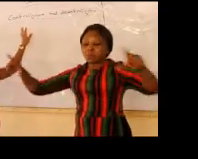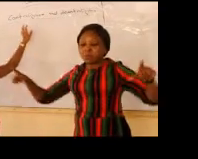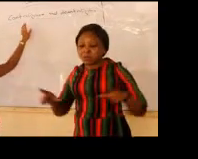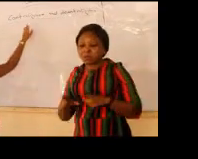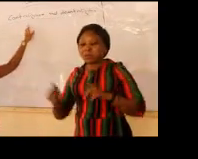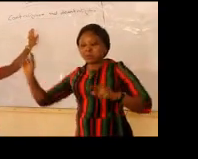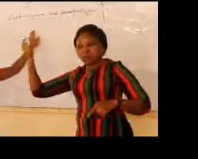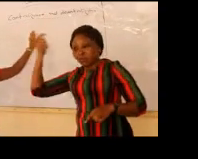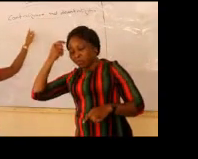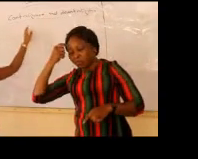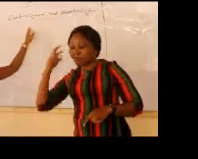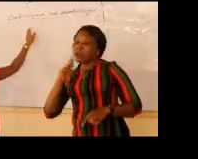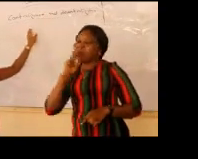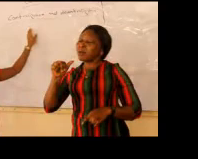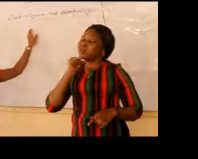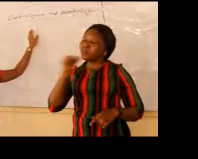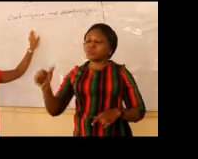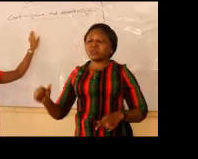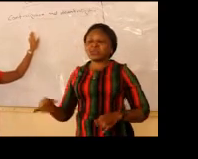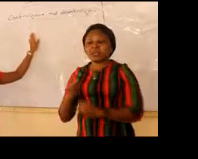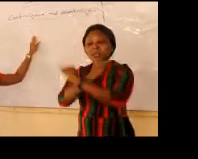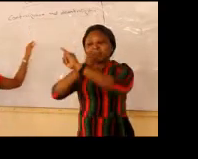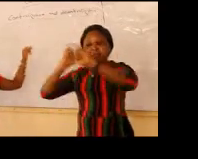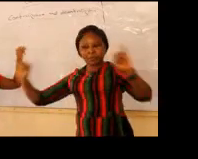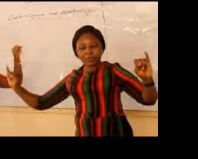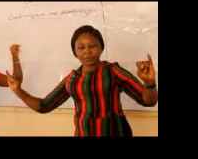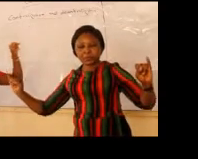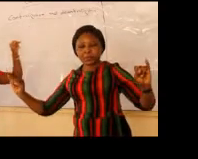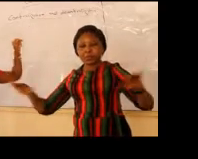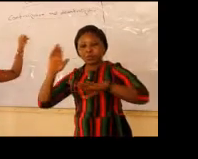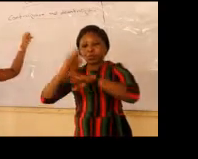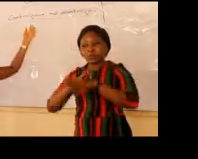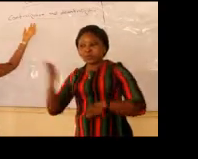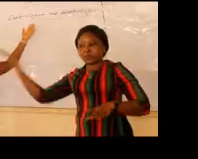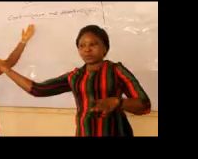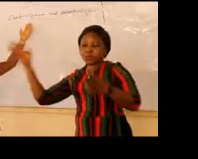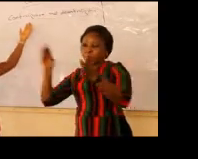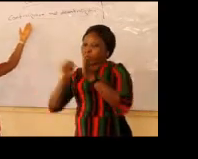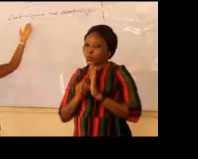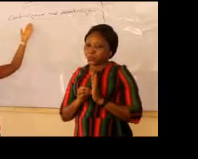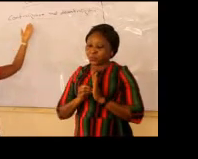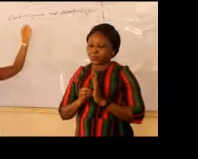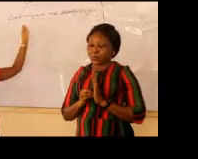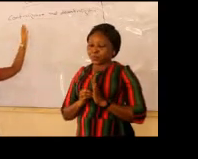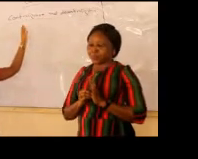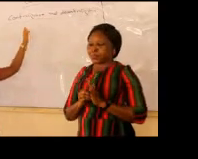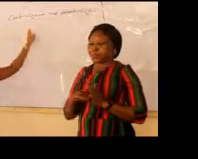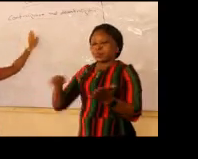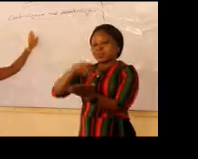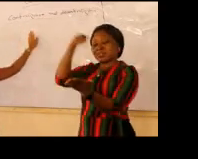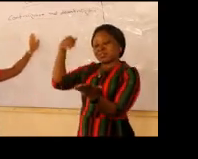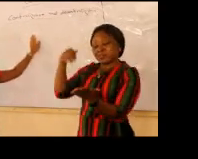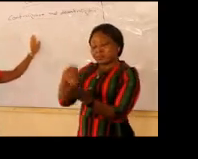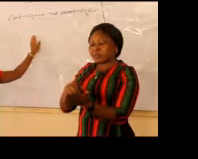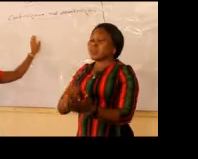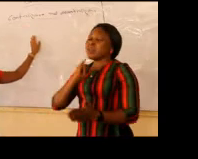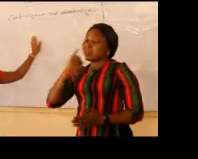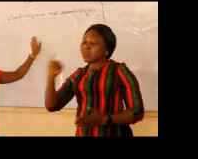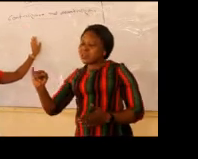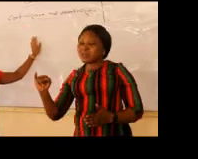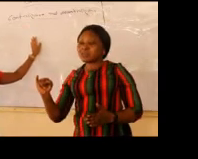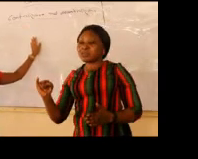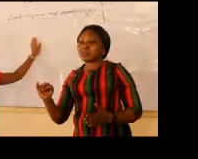independent in this system of government. And centralization is often